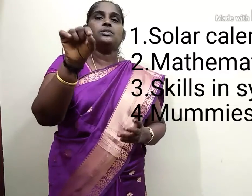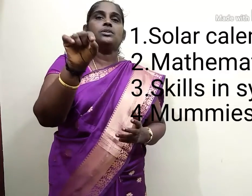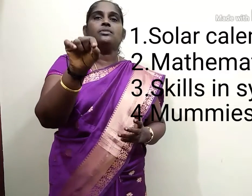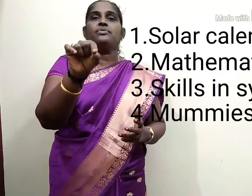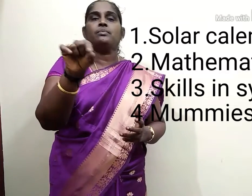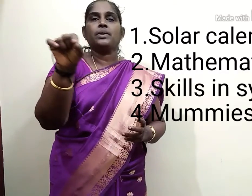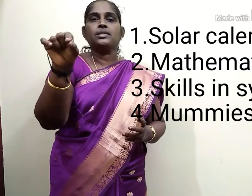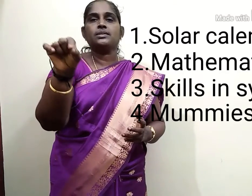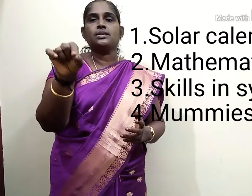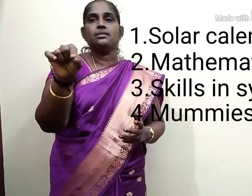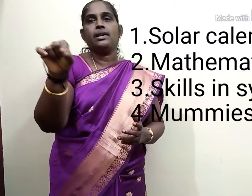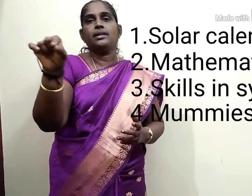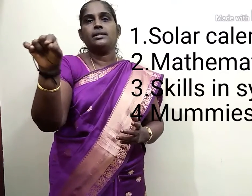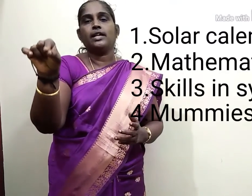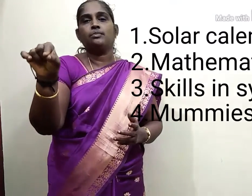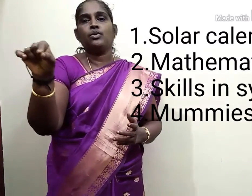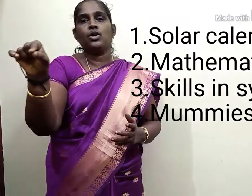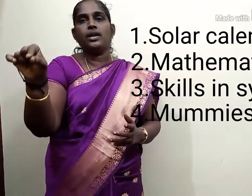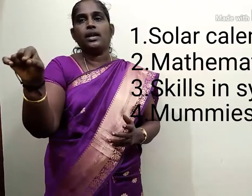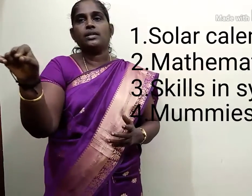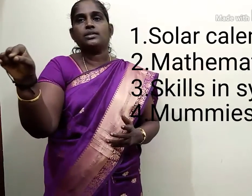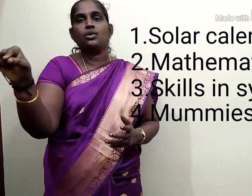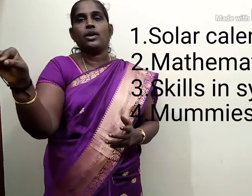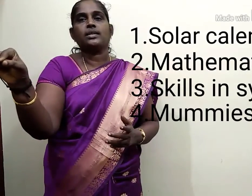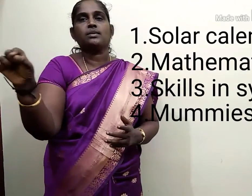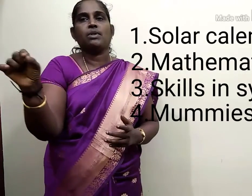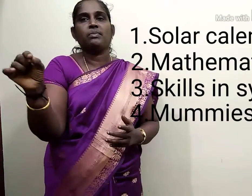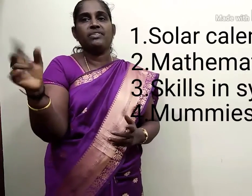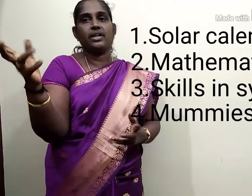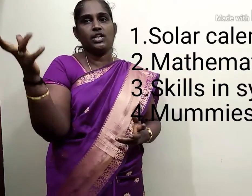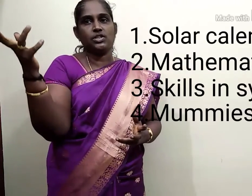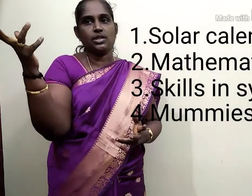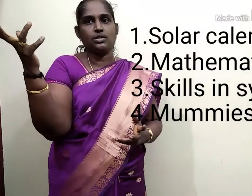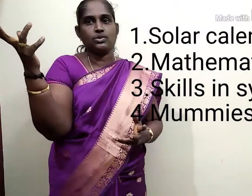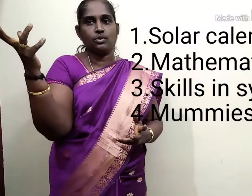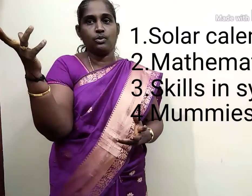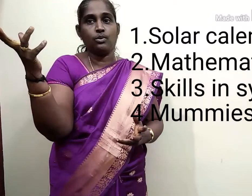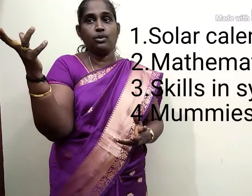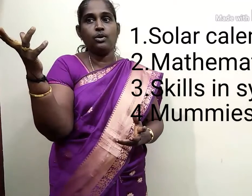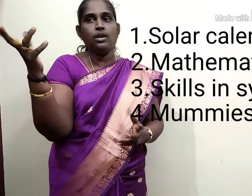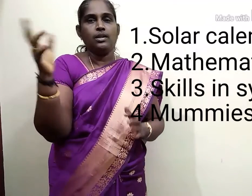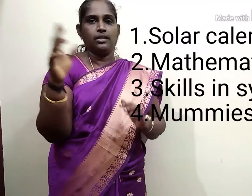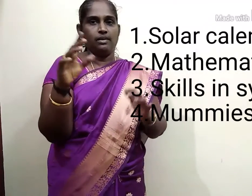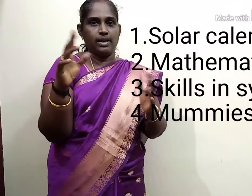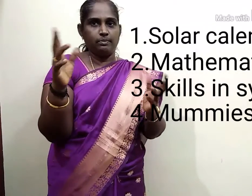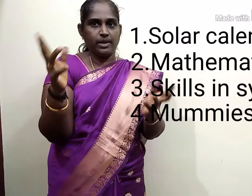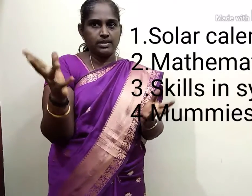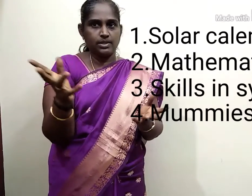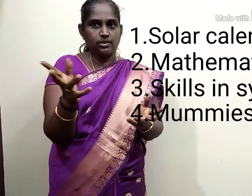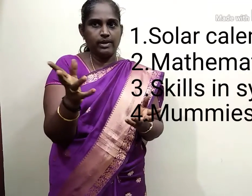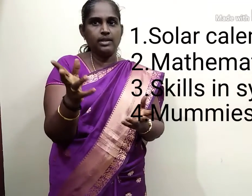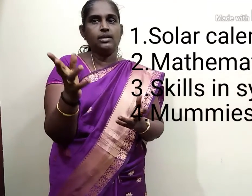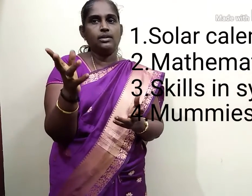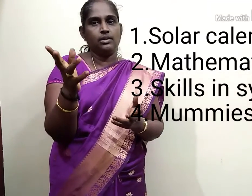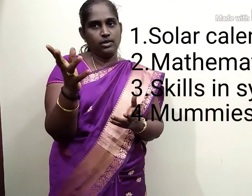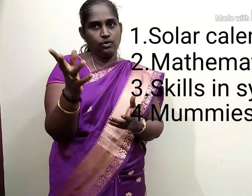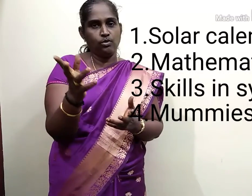art of preserving dead body is known as mummification. So, they were preserving